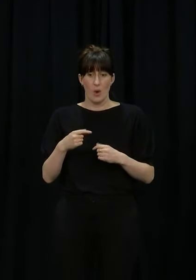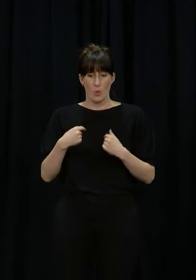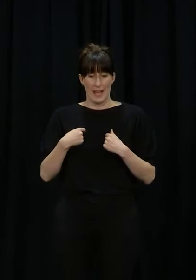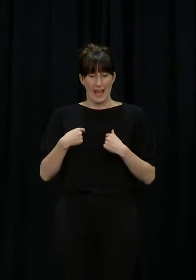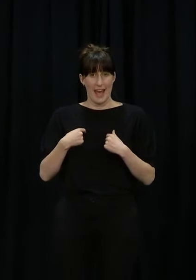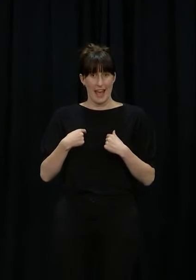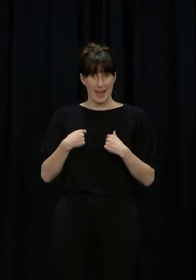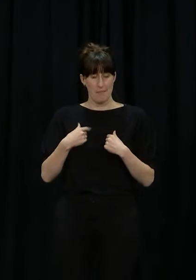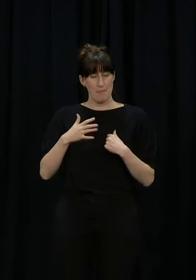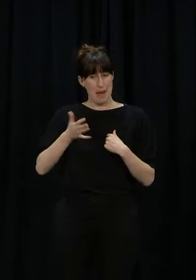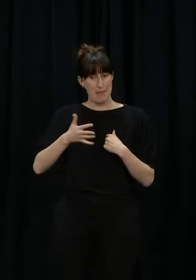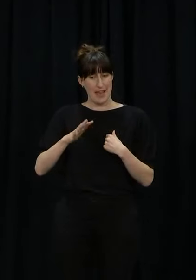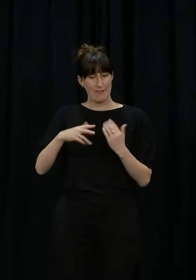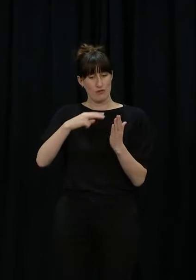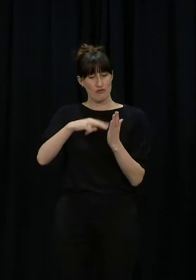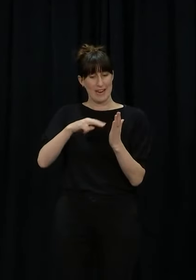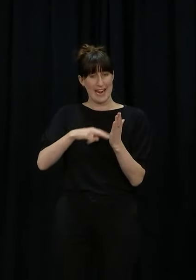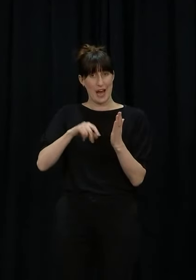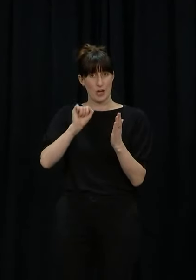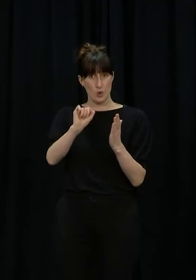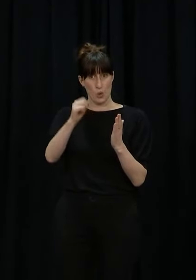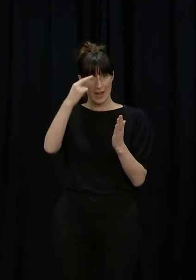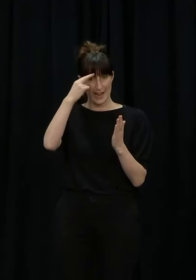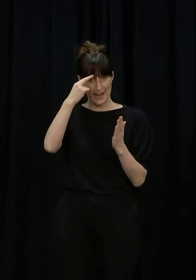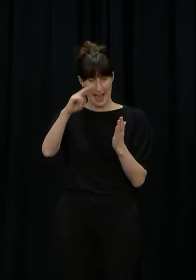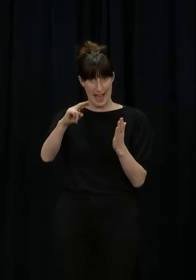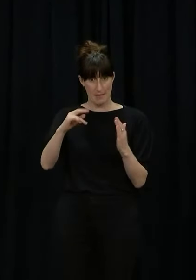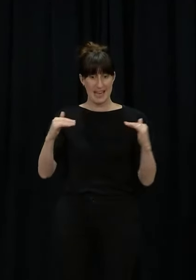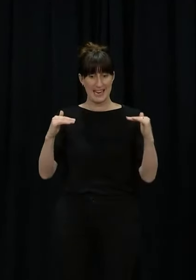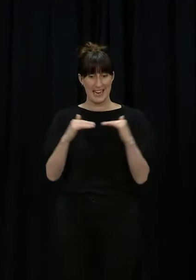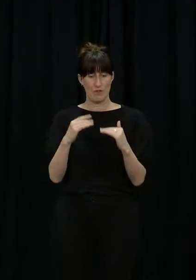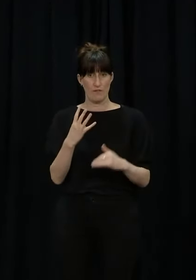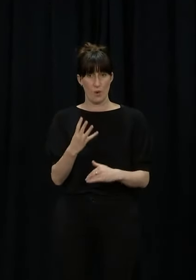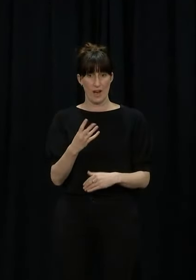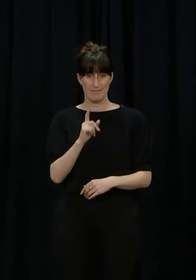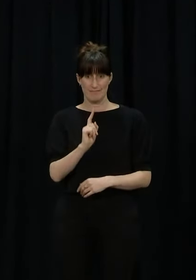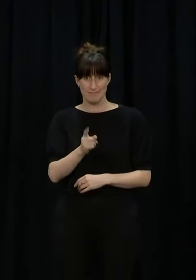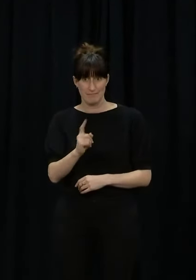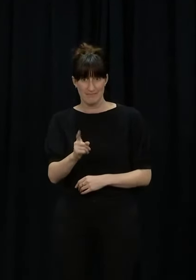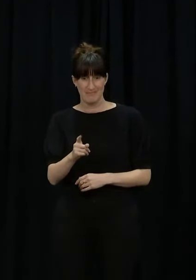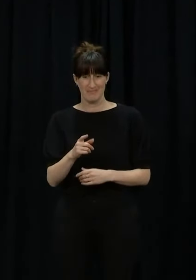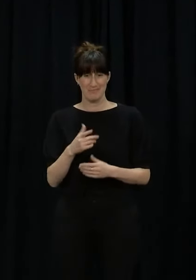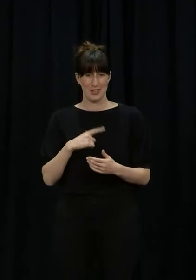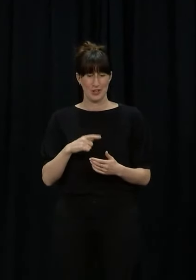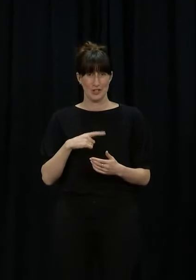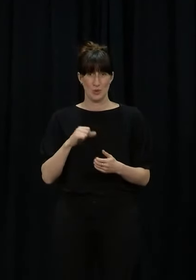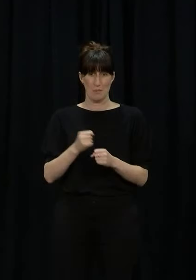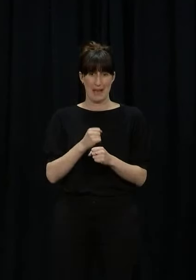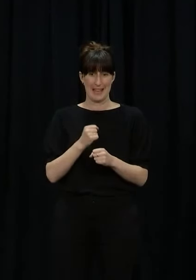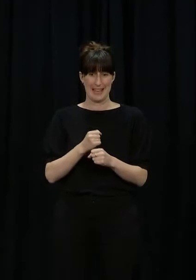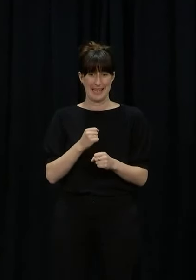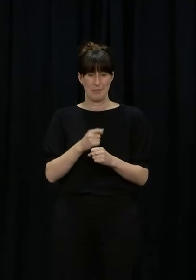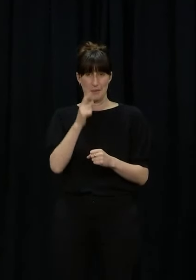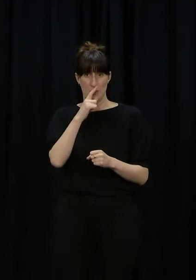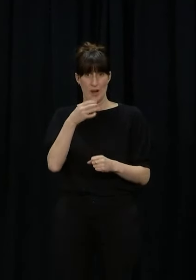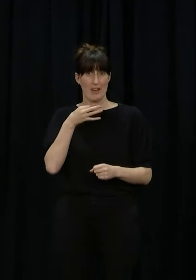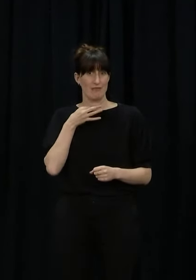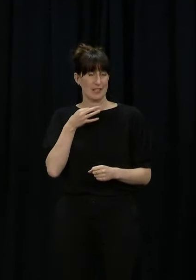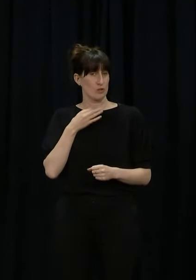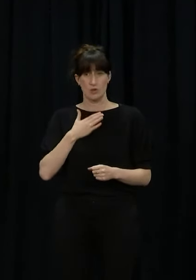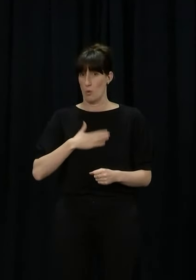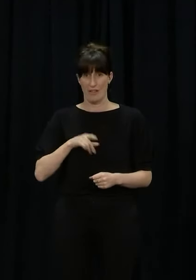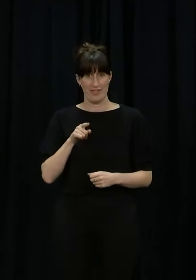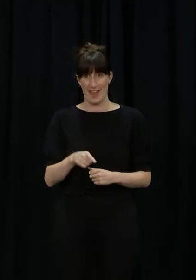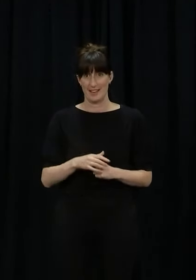read out your place of work during a level 4 lockdown because you unnecessarily put people at risk in a workplace that should not have